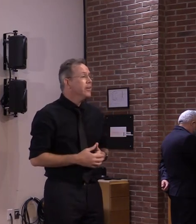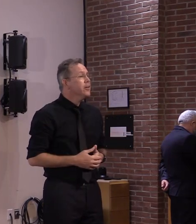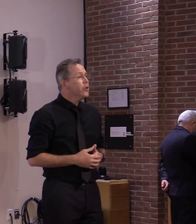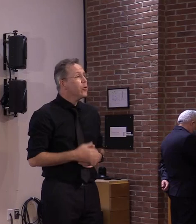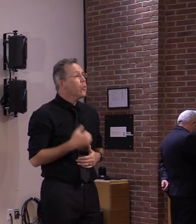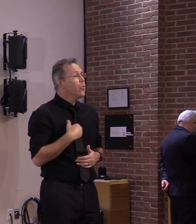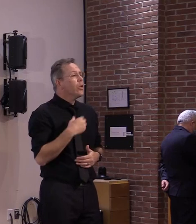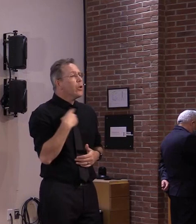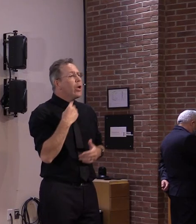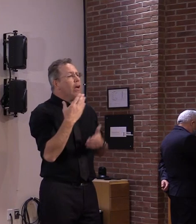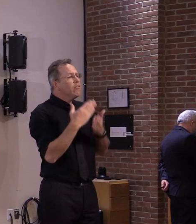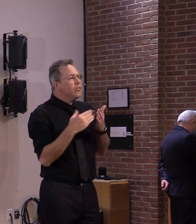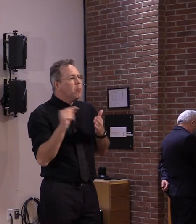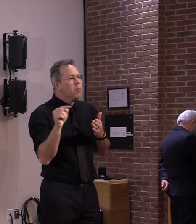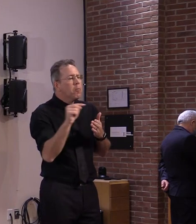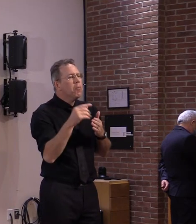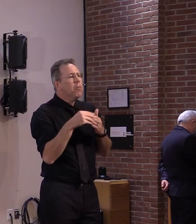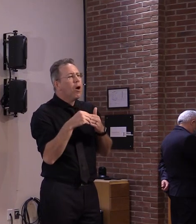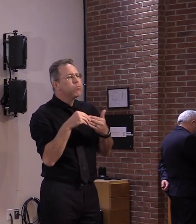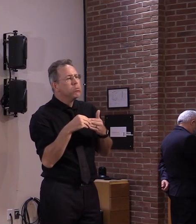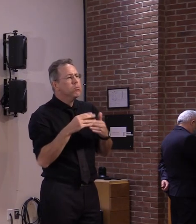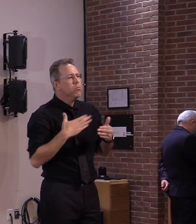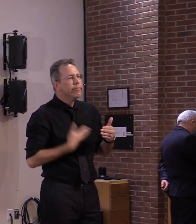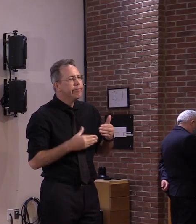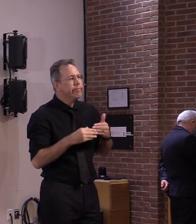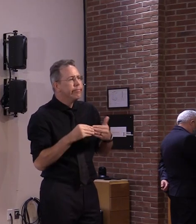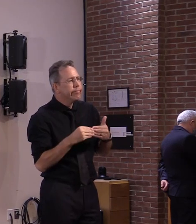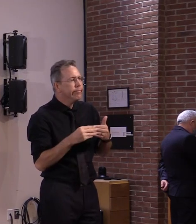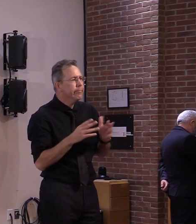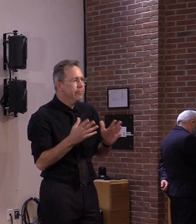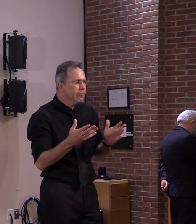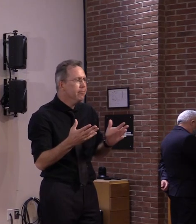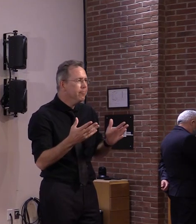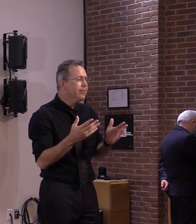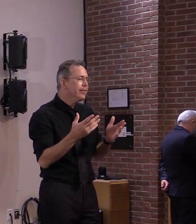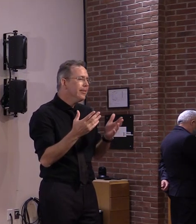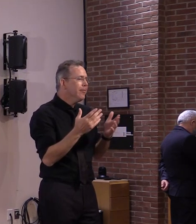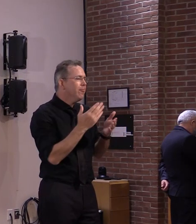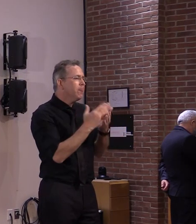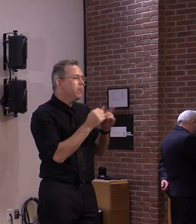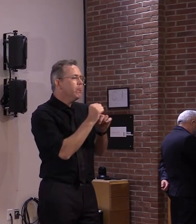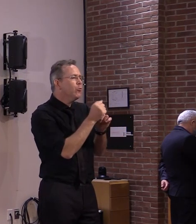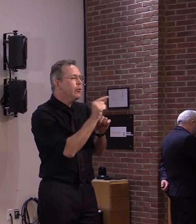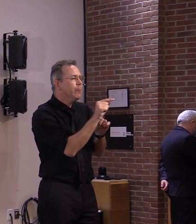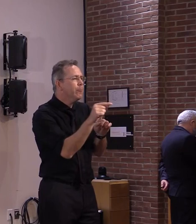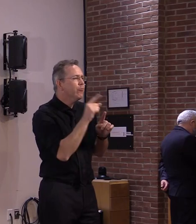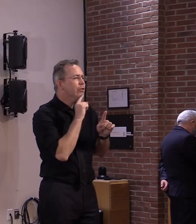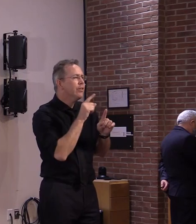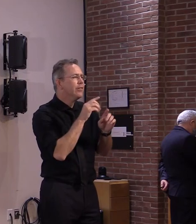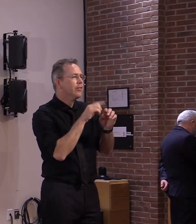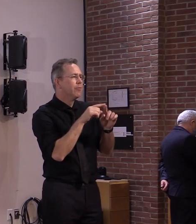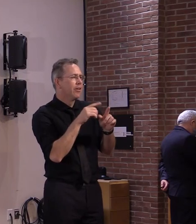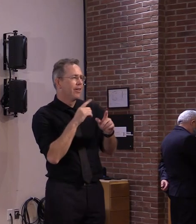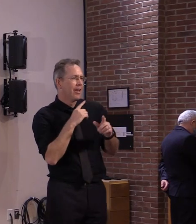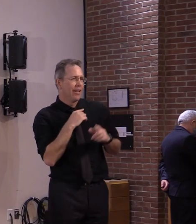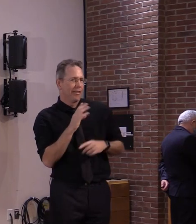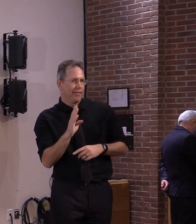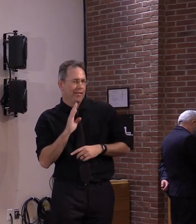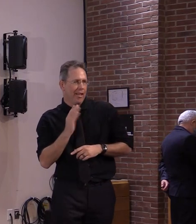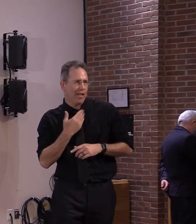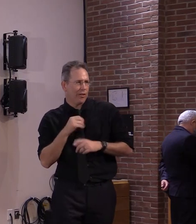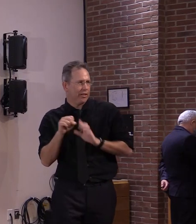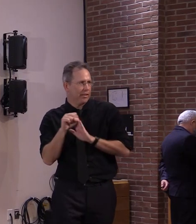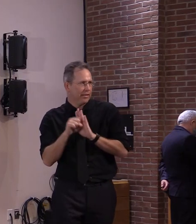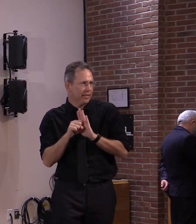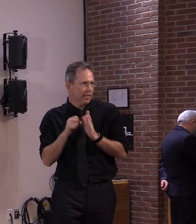flexibility, but the flexibility only resides to the state unemployment trust fund, so only funds that came